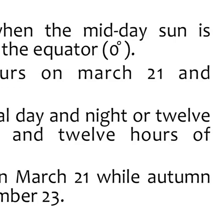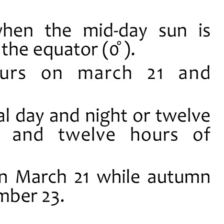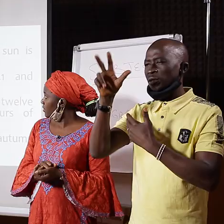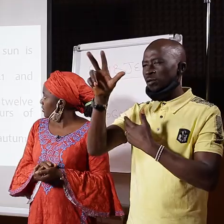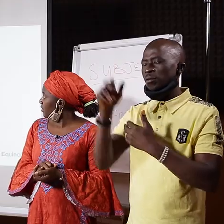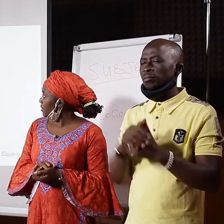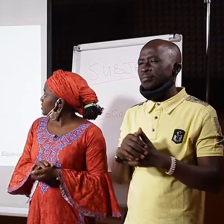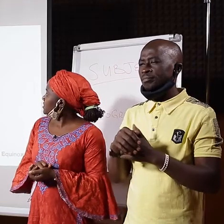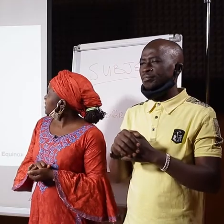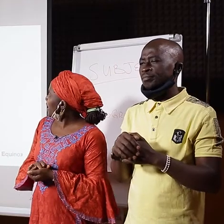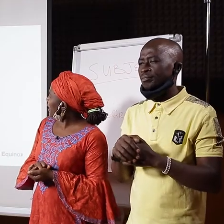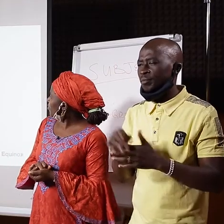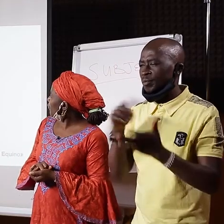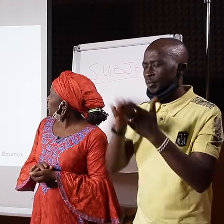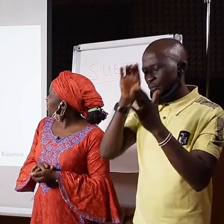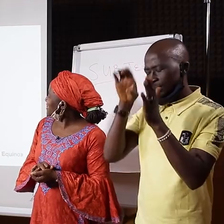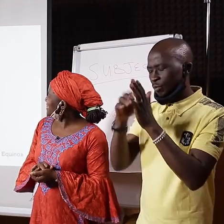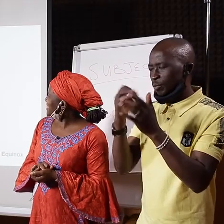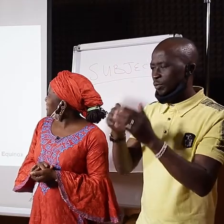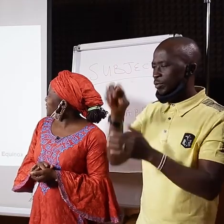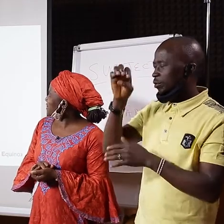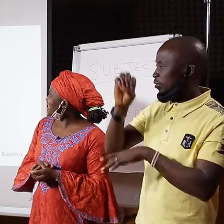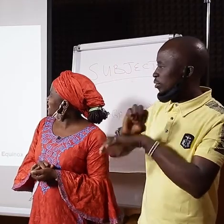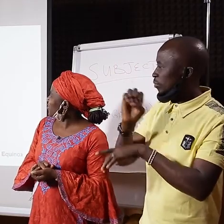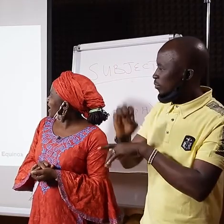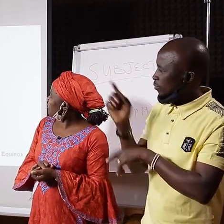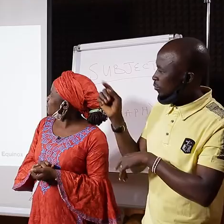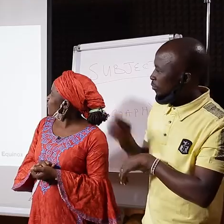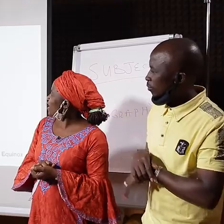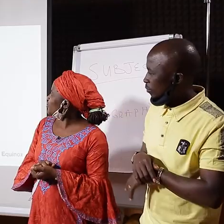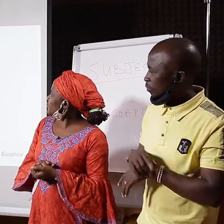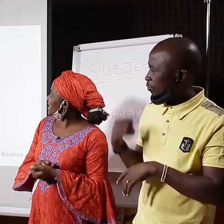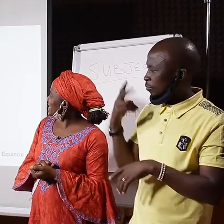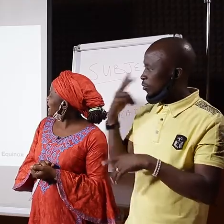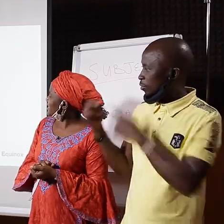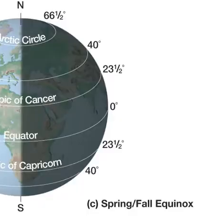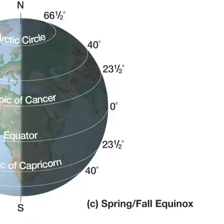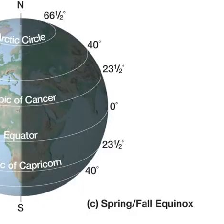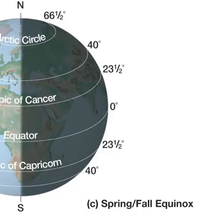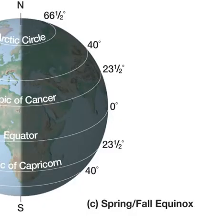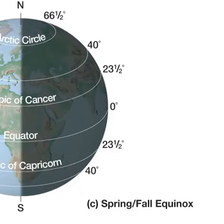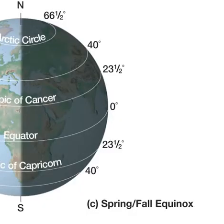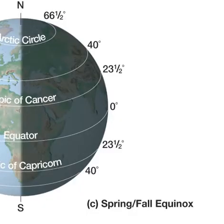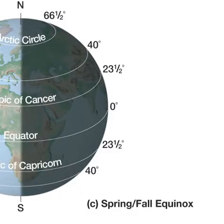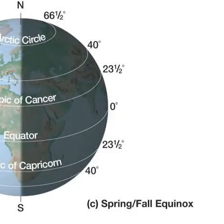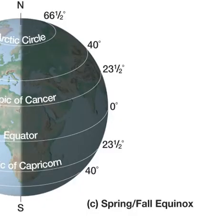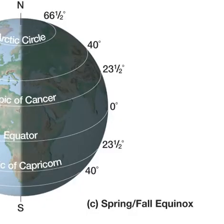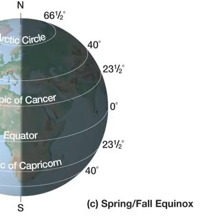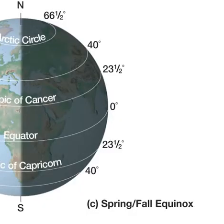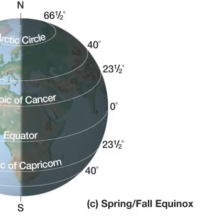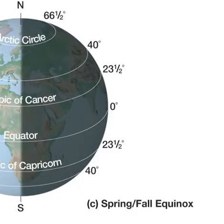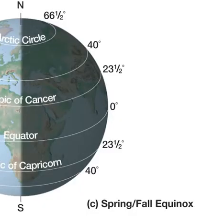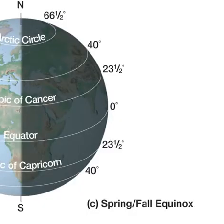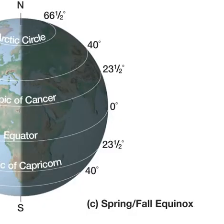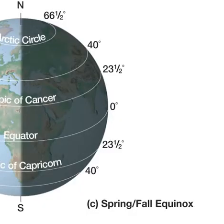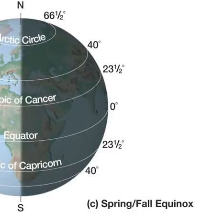23rd. This is a diagram of equinox. If you look at it, we have 12 hours of daylight and 12 hours of darkness